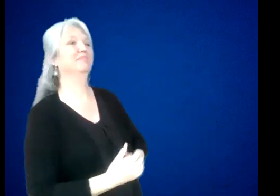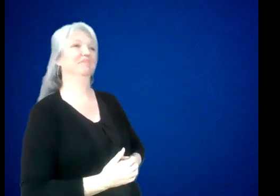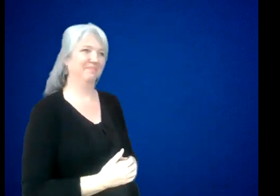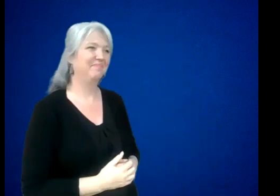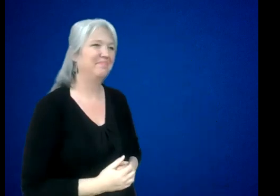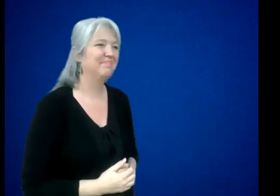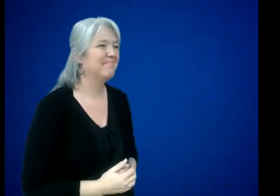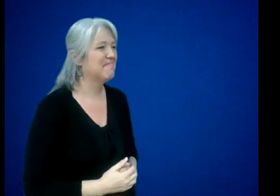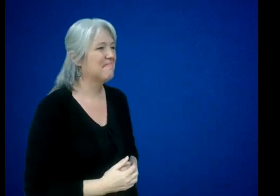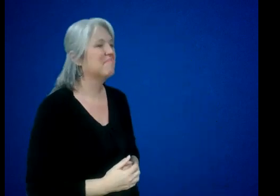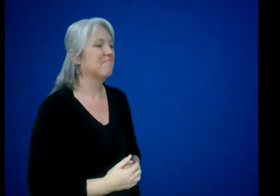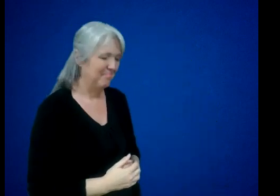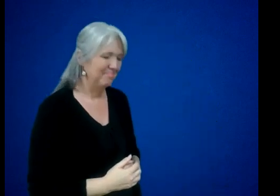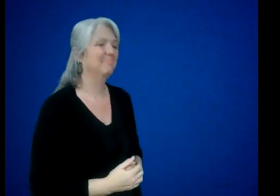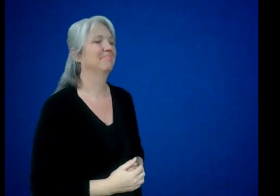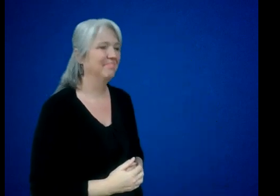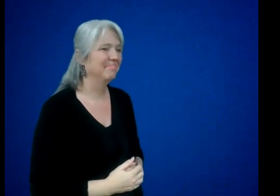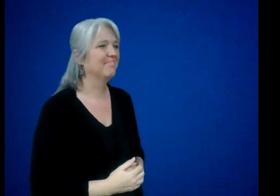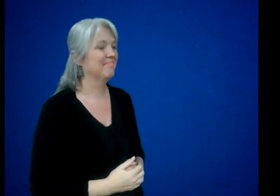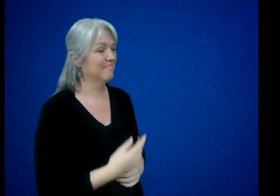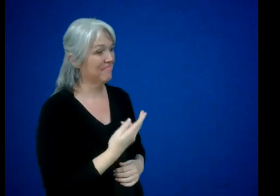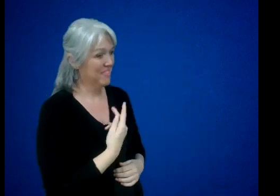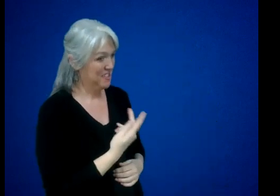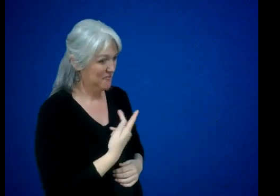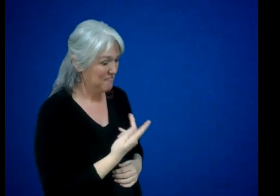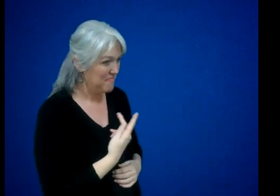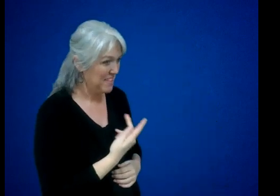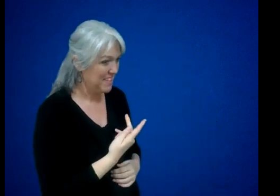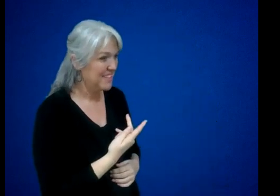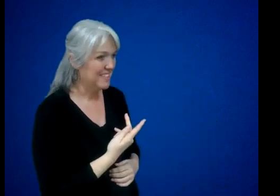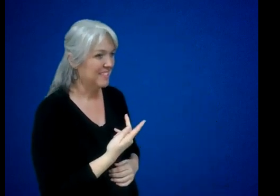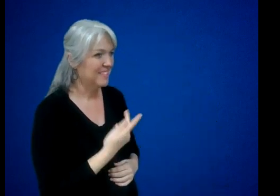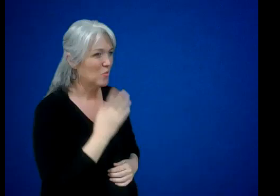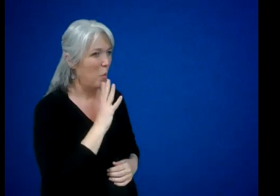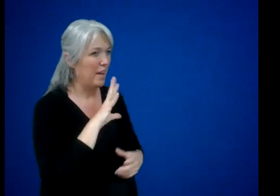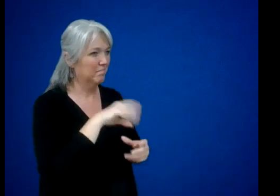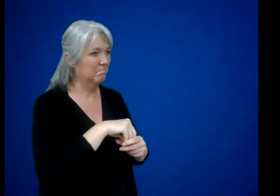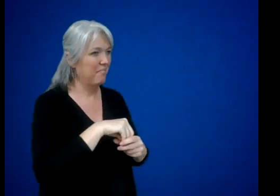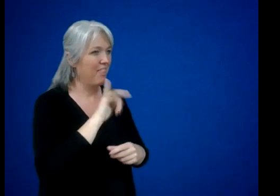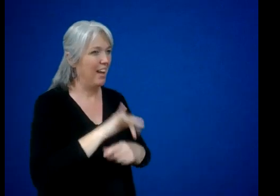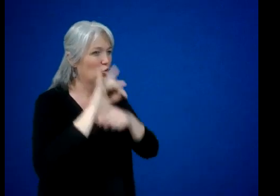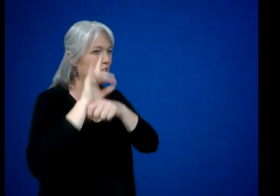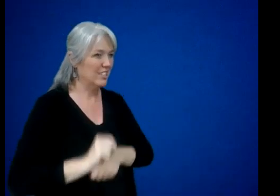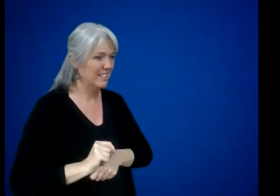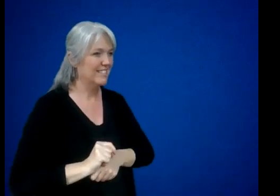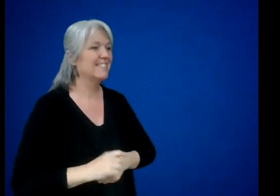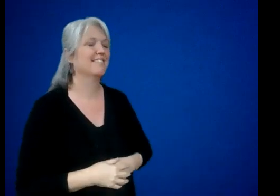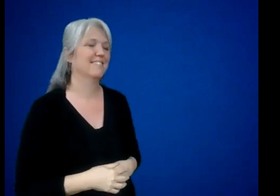Dump. She nodded. "We are going to be part of a tradition." "It's going to take us